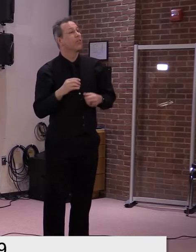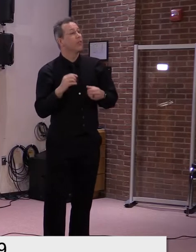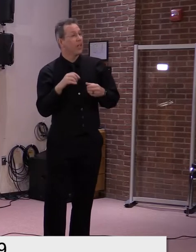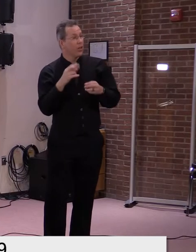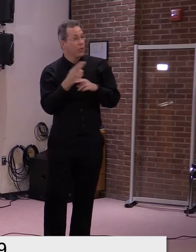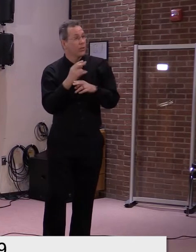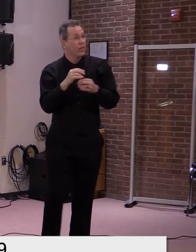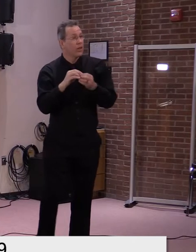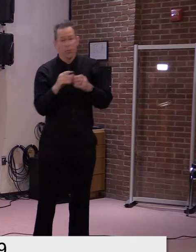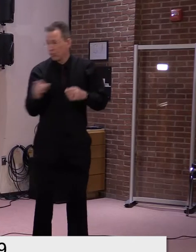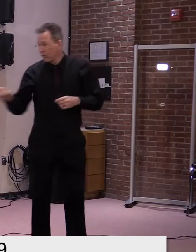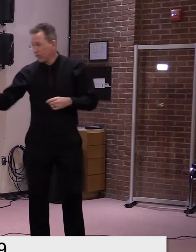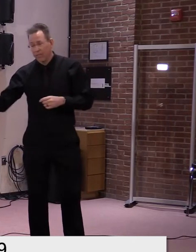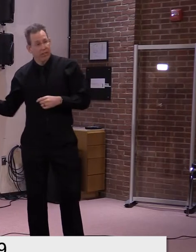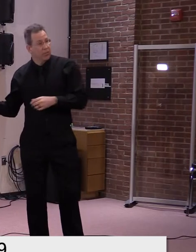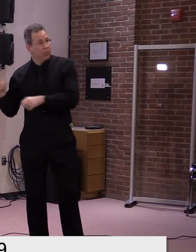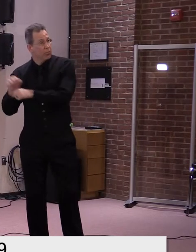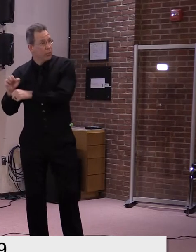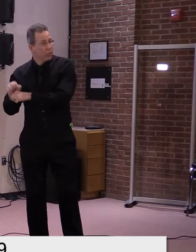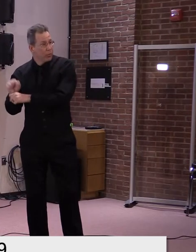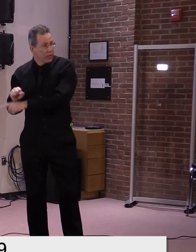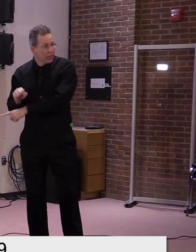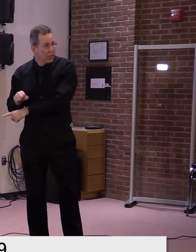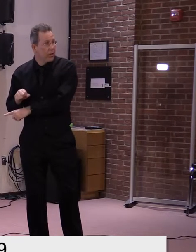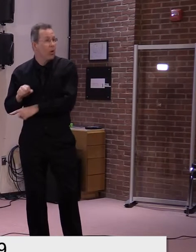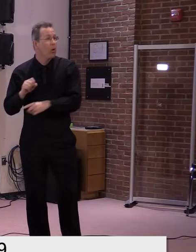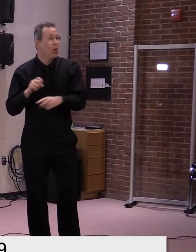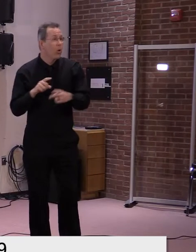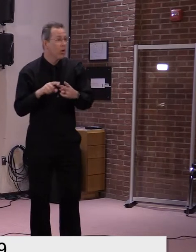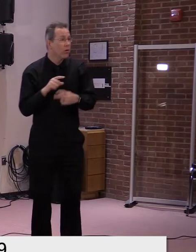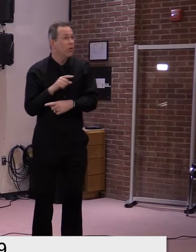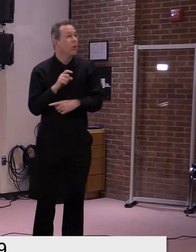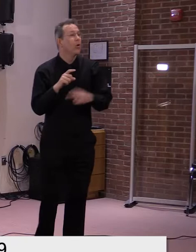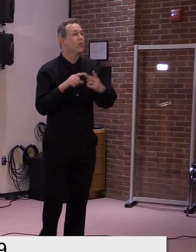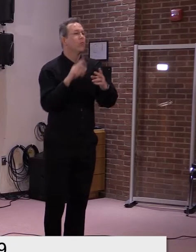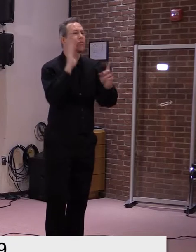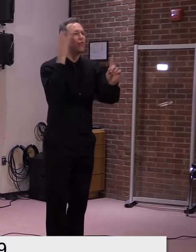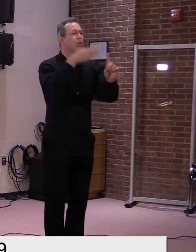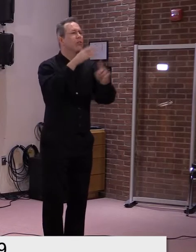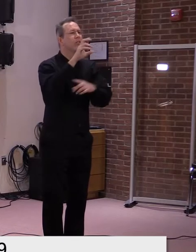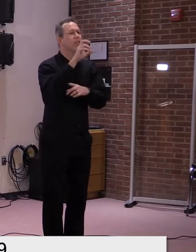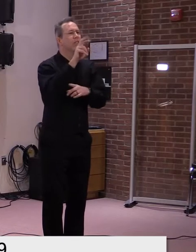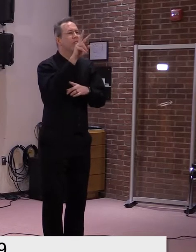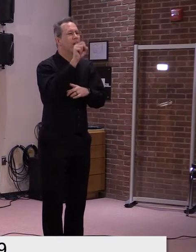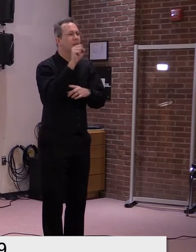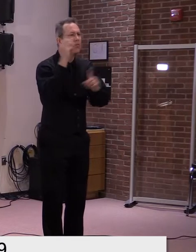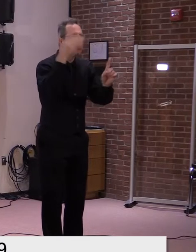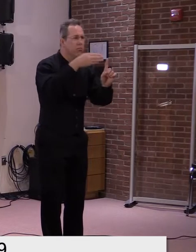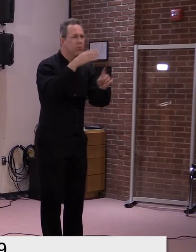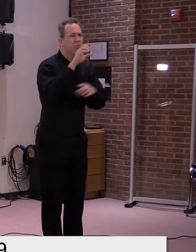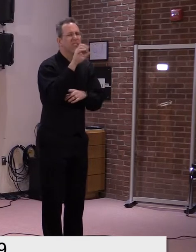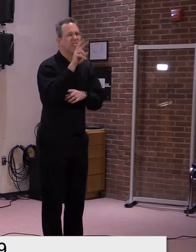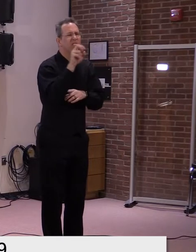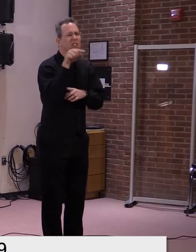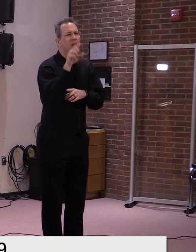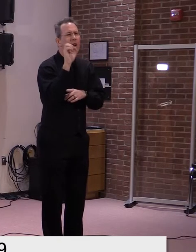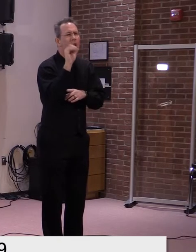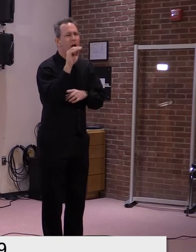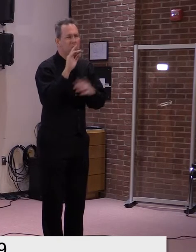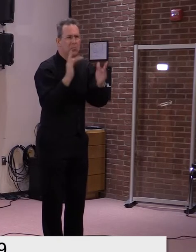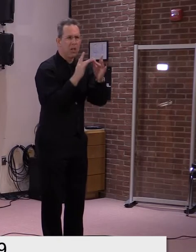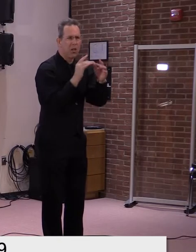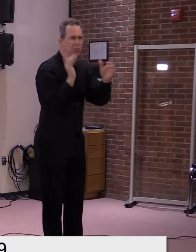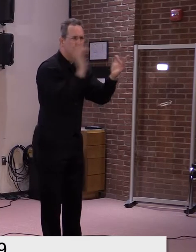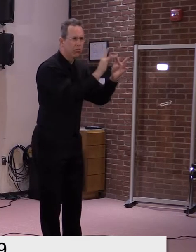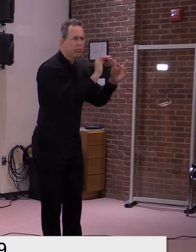healthvermont.gov/myvaccine website or the CVS website at cvs.com. Other CVS pharmacy locations will